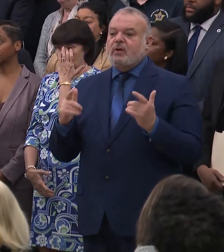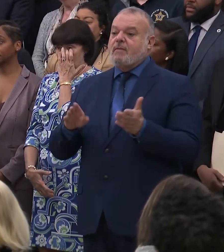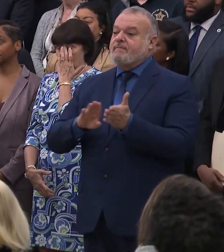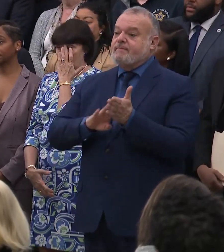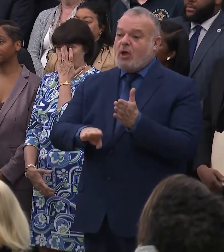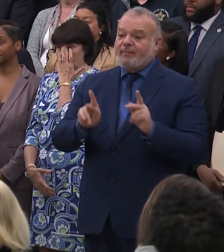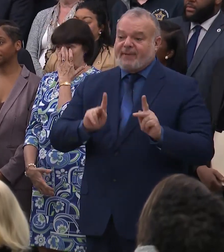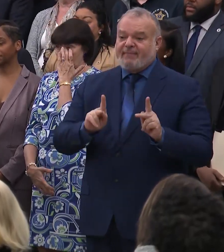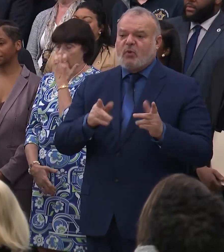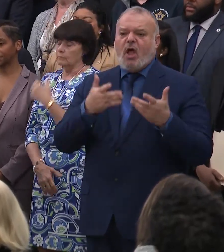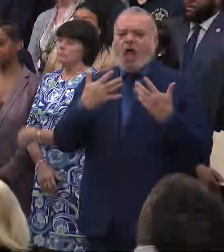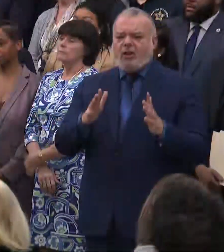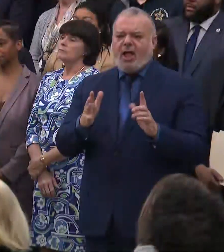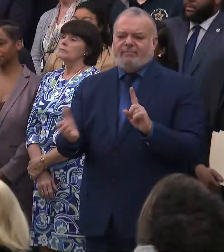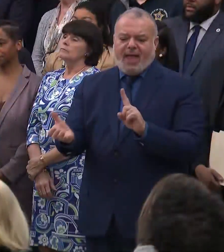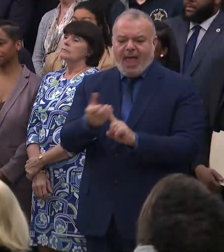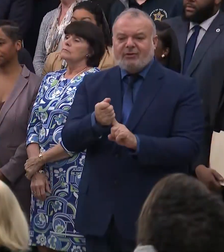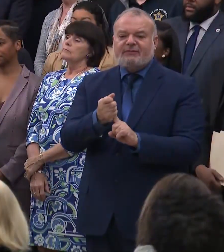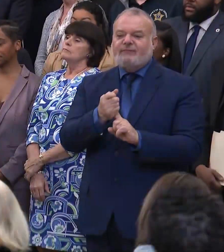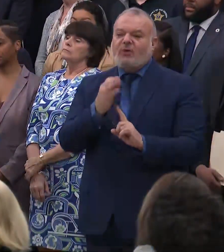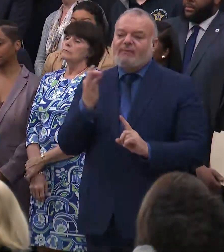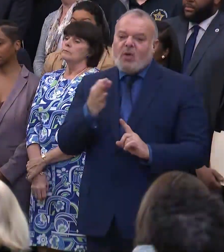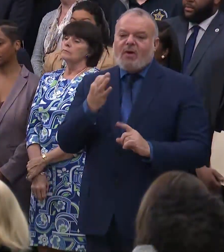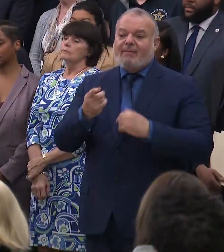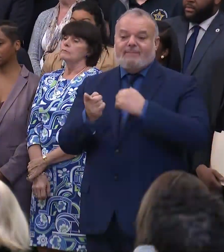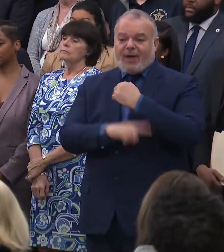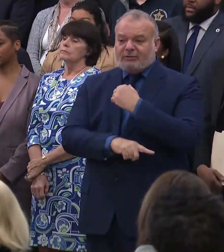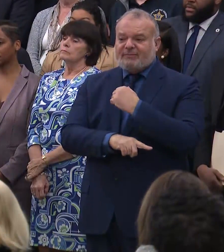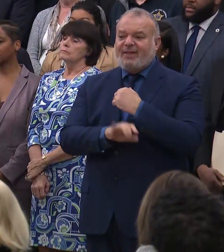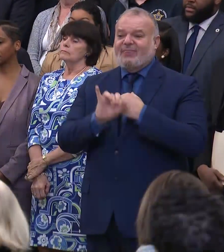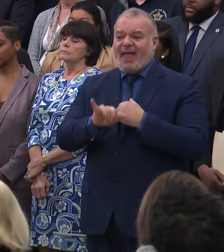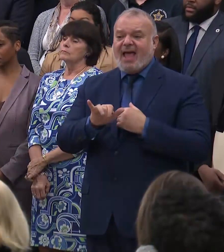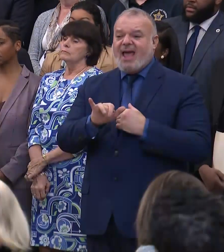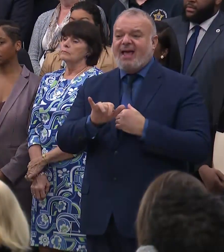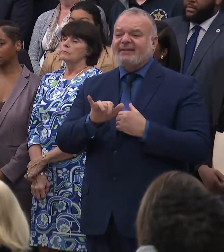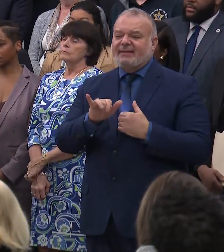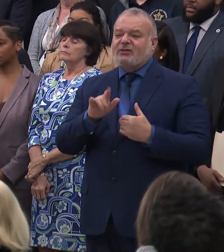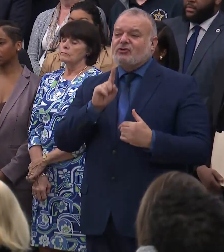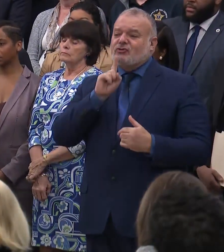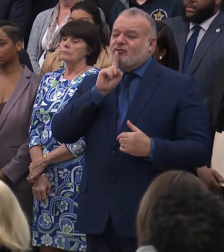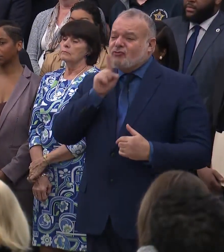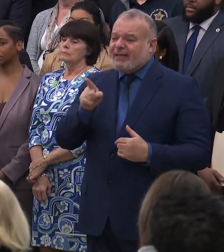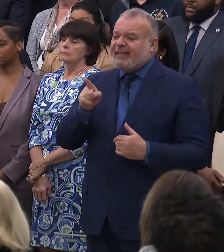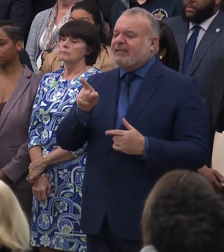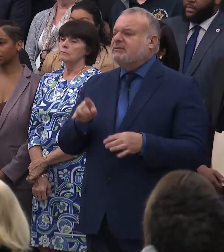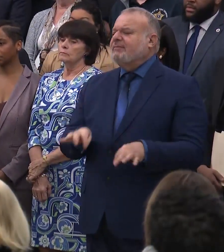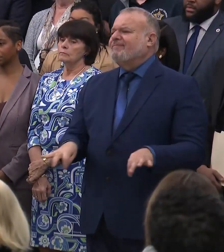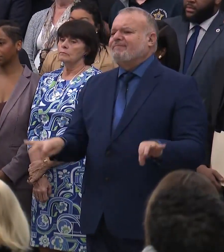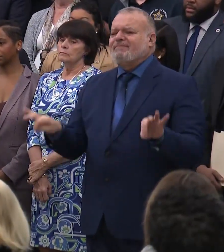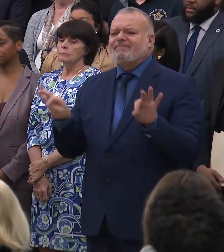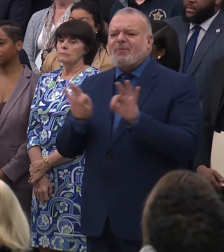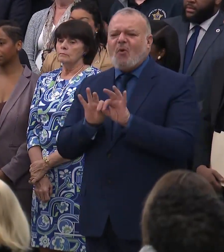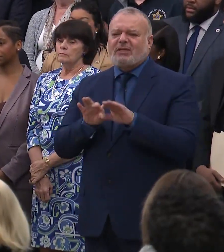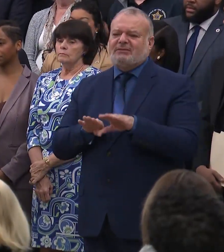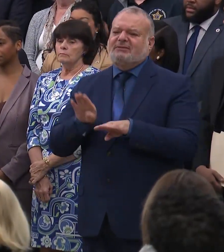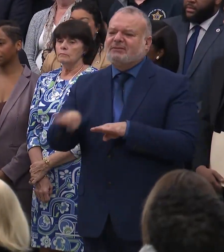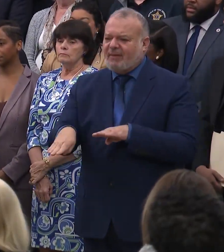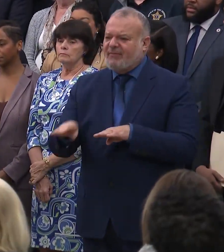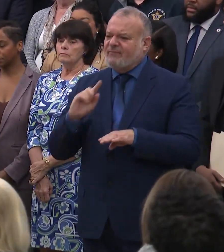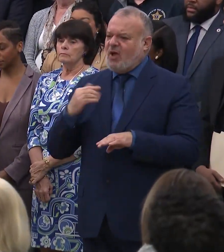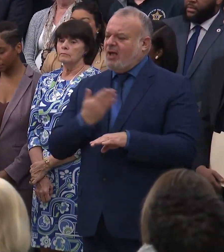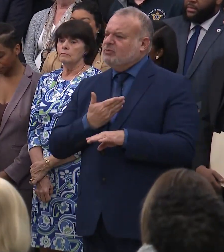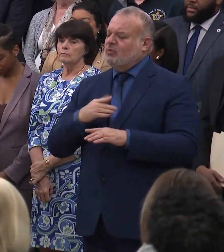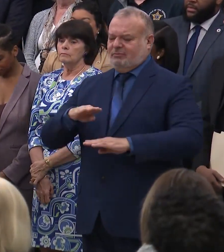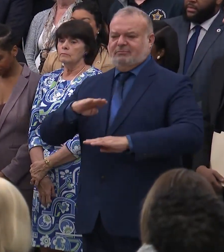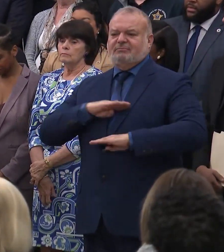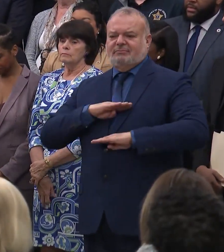misdemeanor marijuana possession is a tangible and very important step in fulfilling that